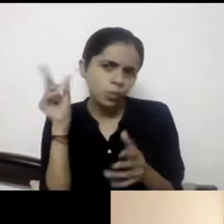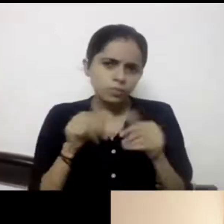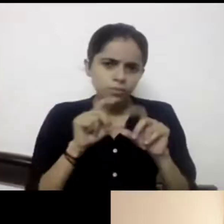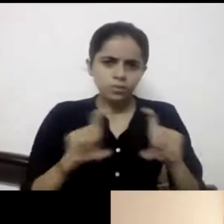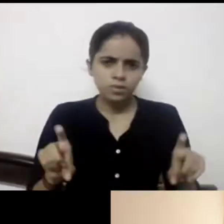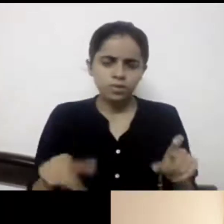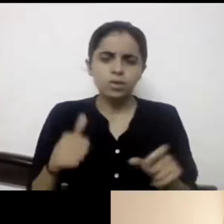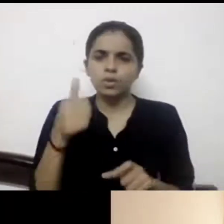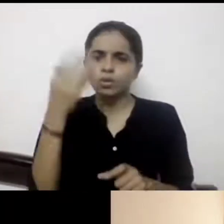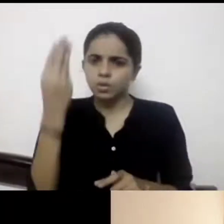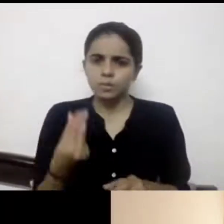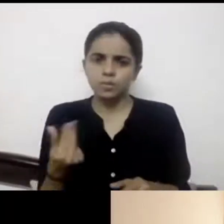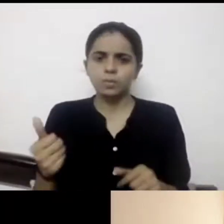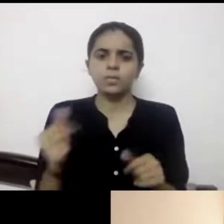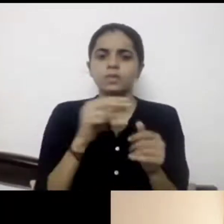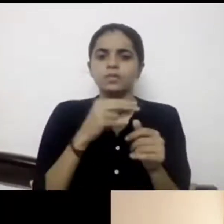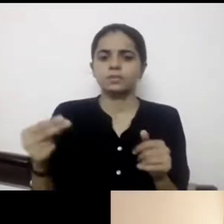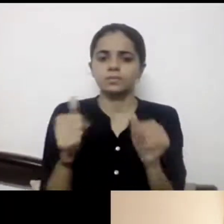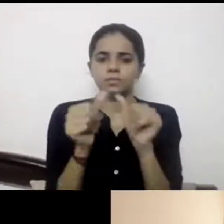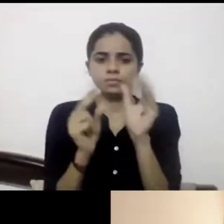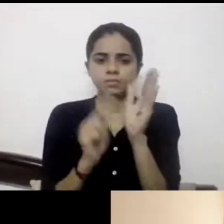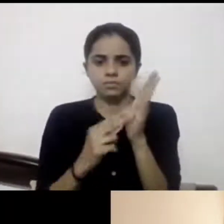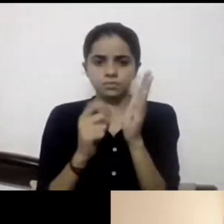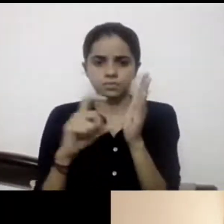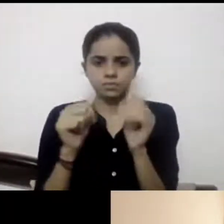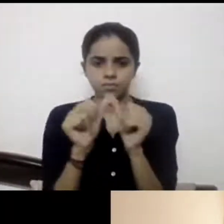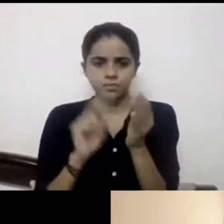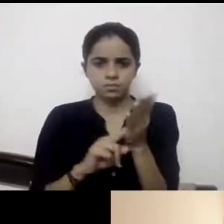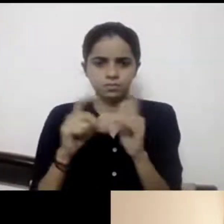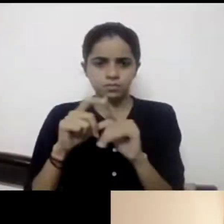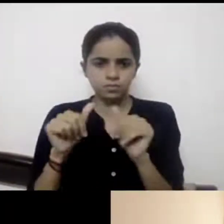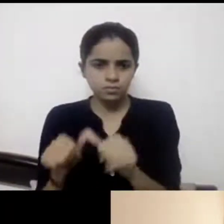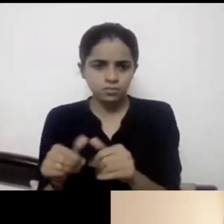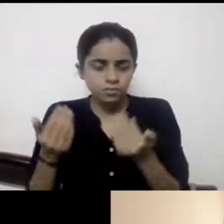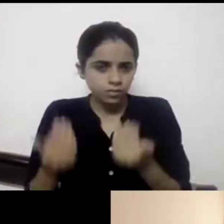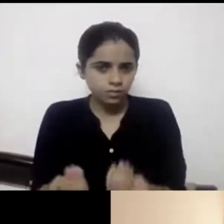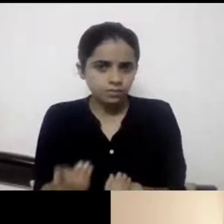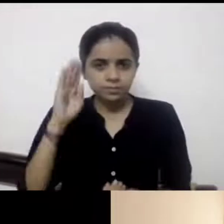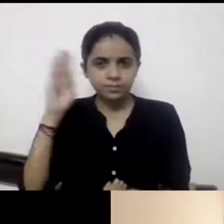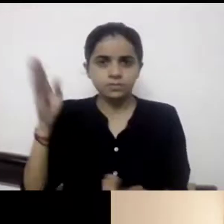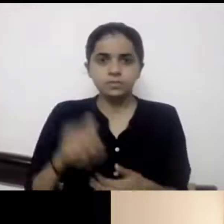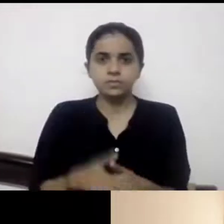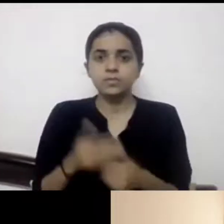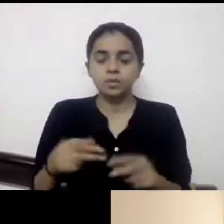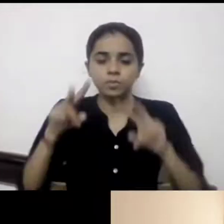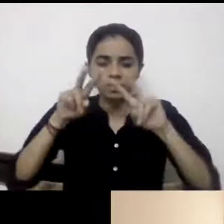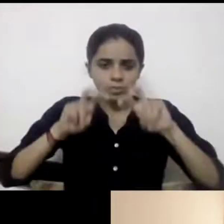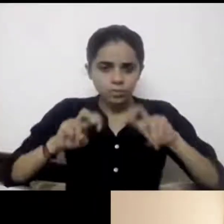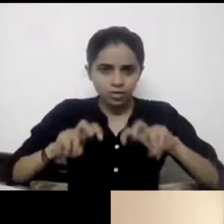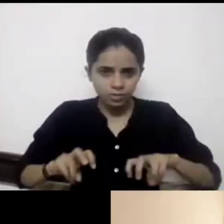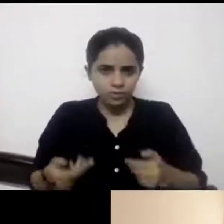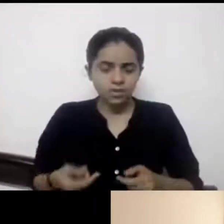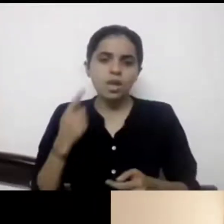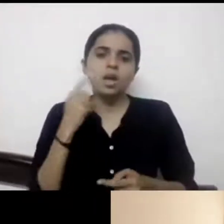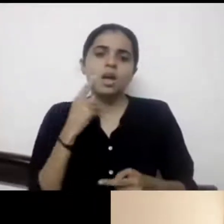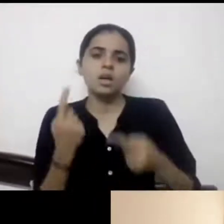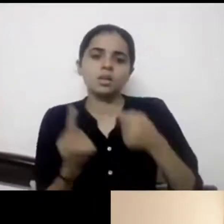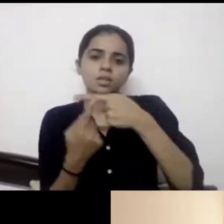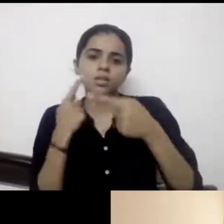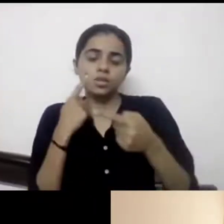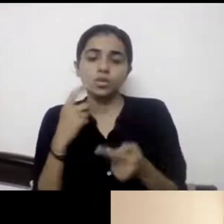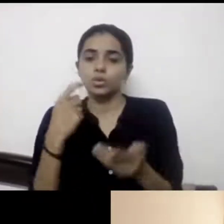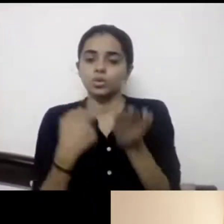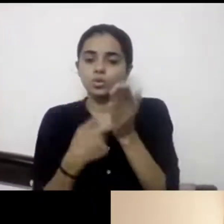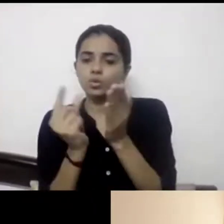Good evening, ma'am. My name is Anjana. Okay. Hi, Anjana. Hi, ma'am. I'm a research scholar in IIT Roorkee, and I